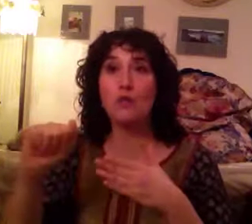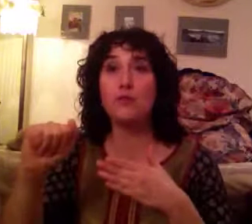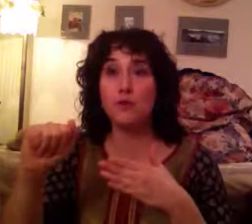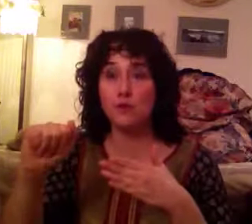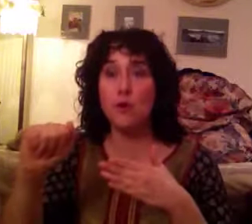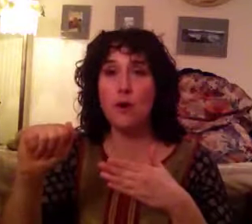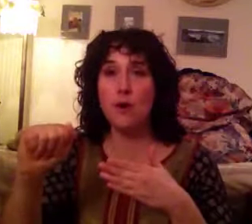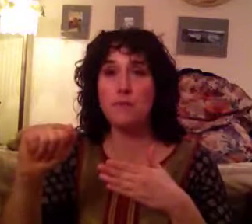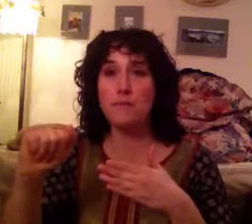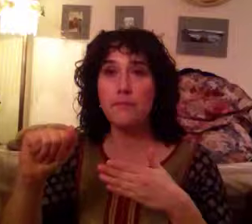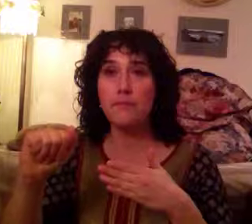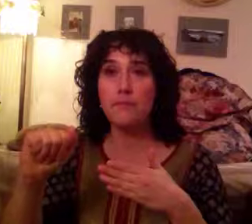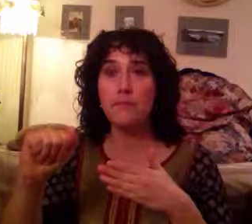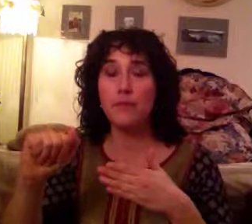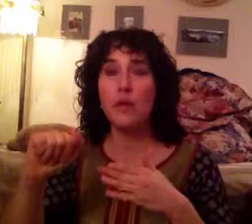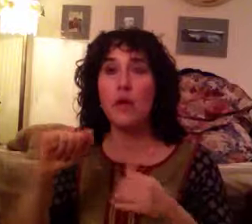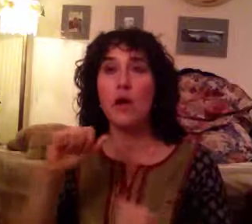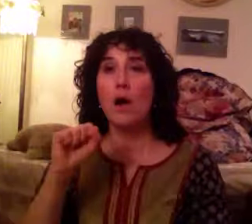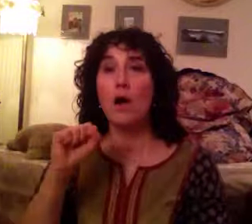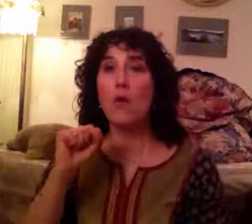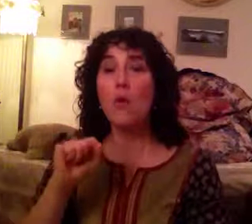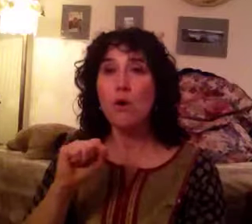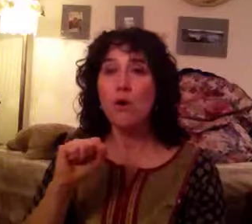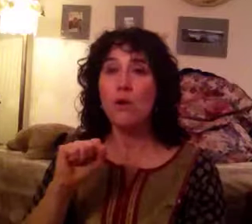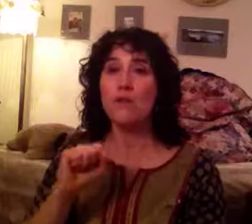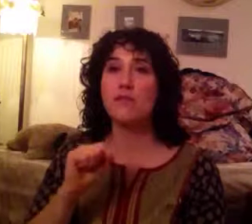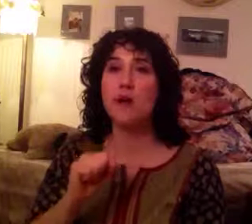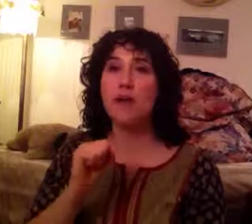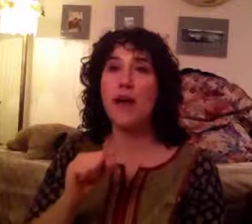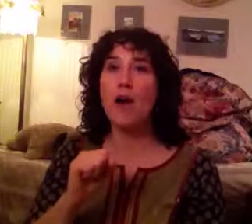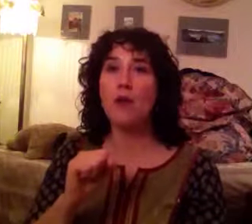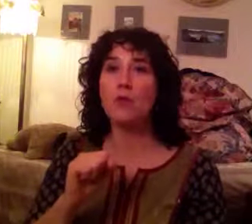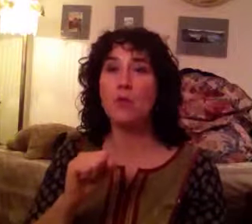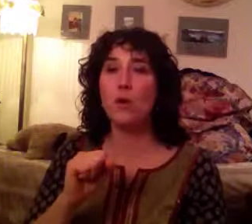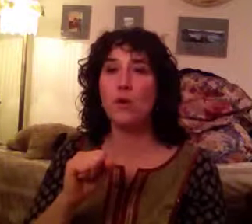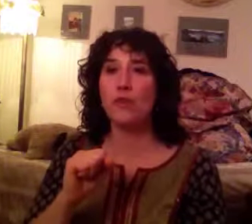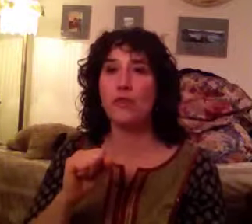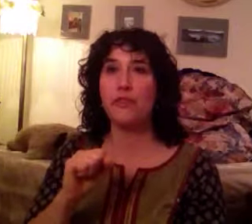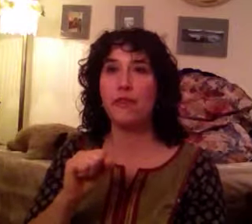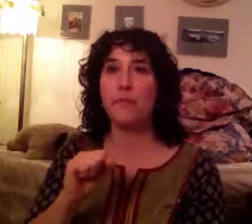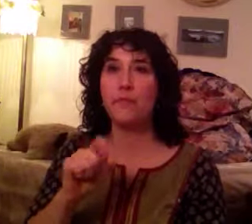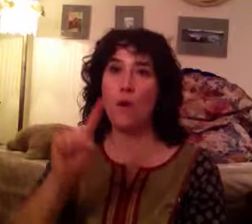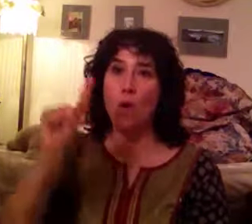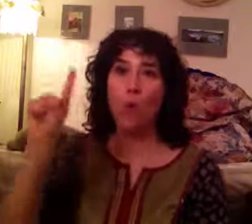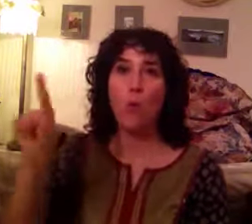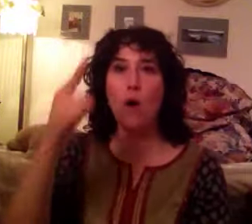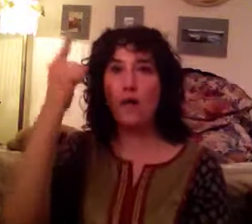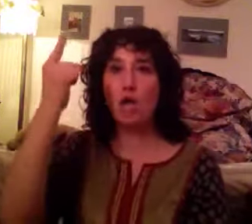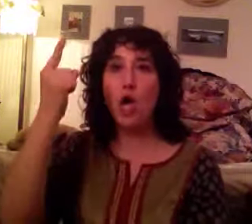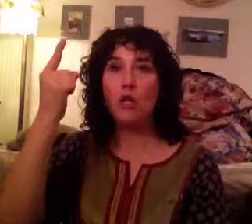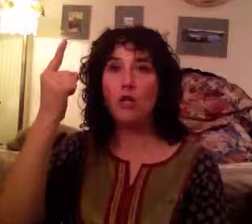$2, and so on. Or you could start out with $1, $2,